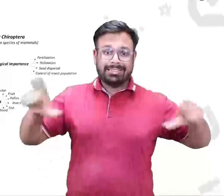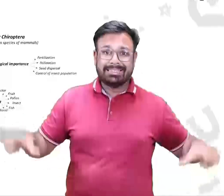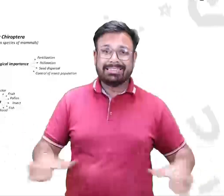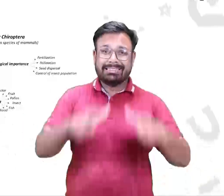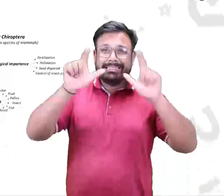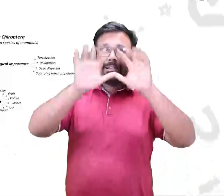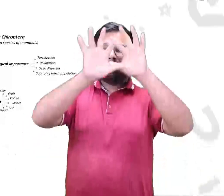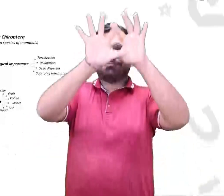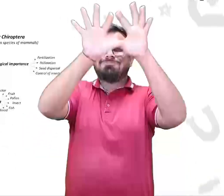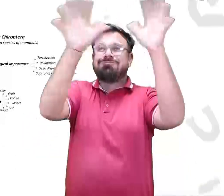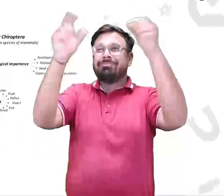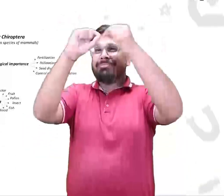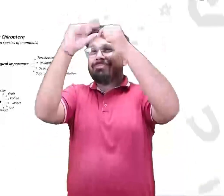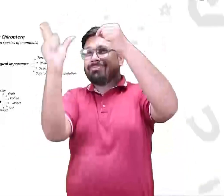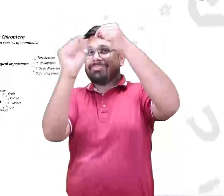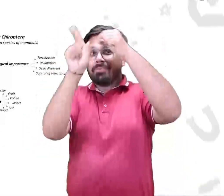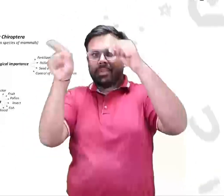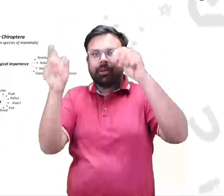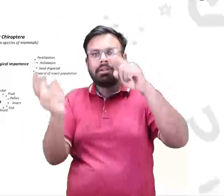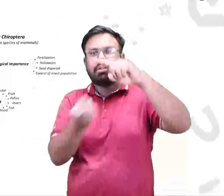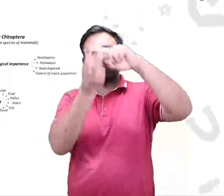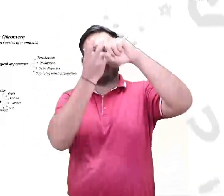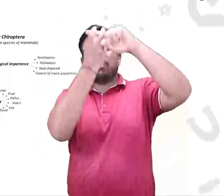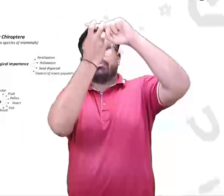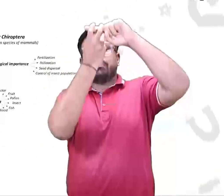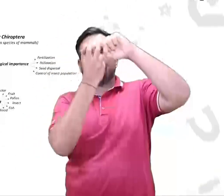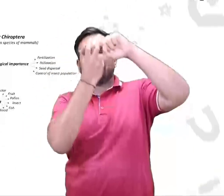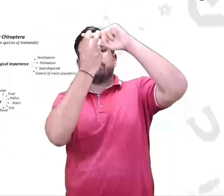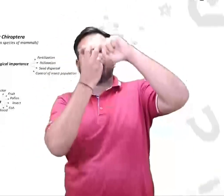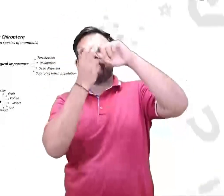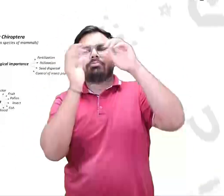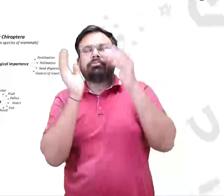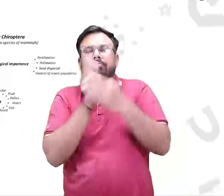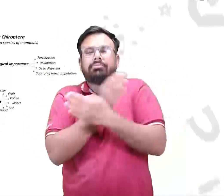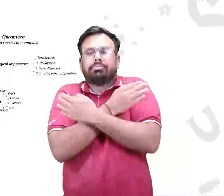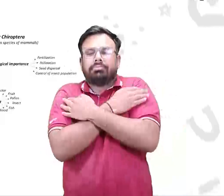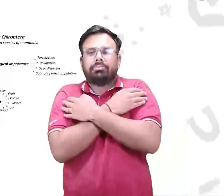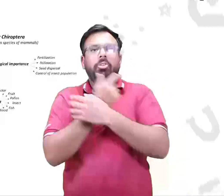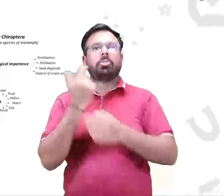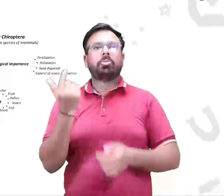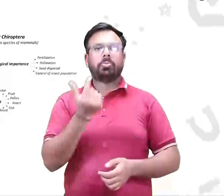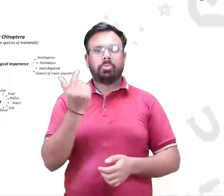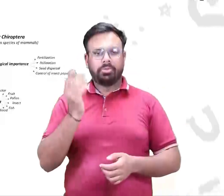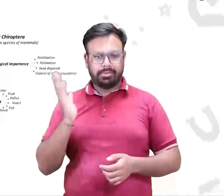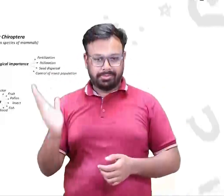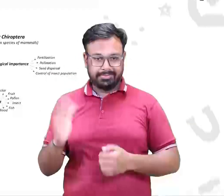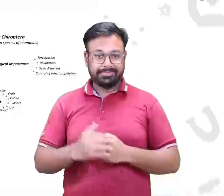Bats rest in cluster of leaves.